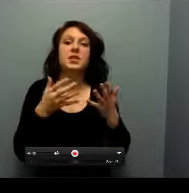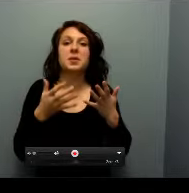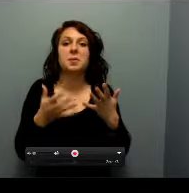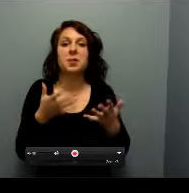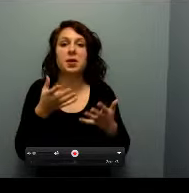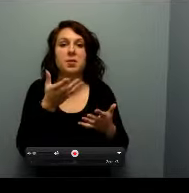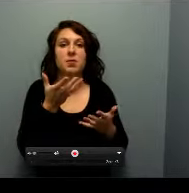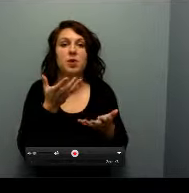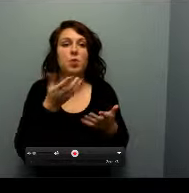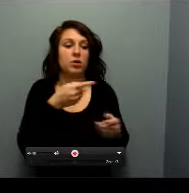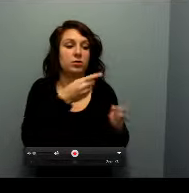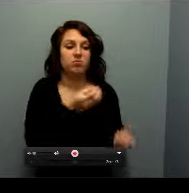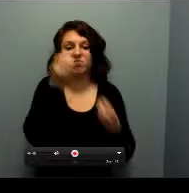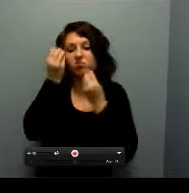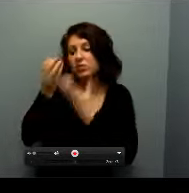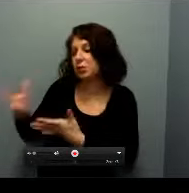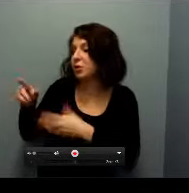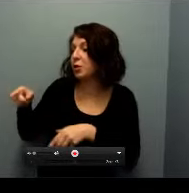well.